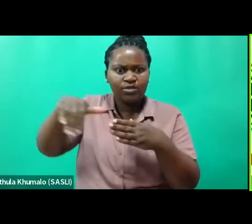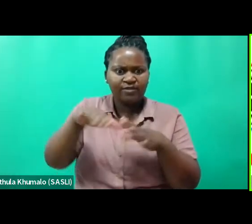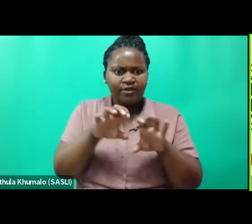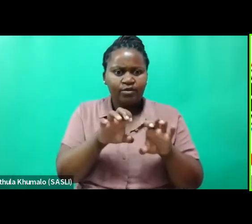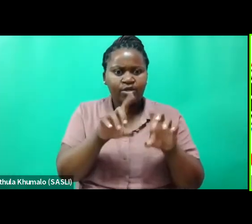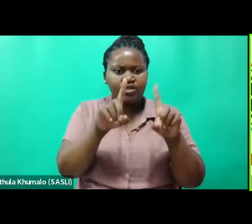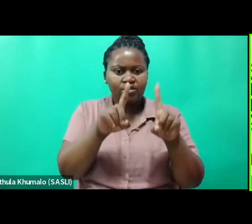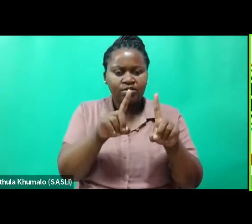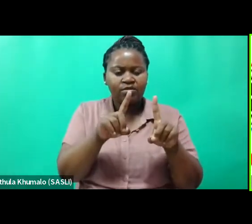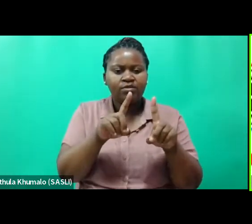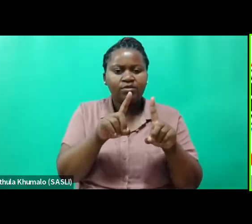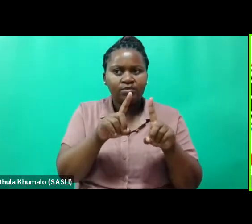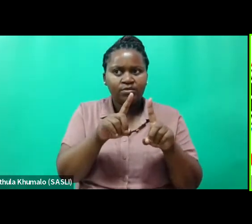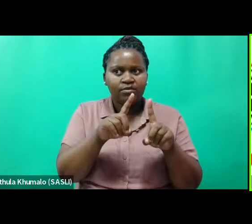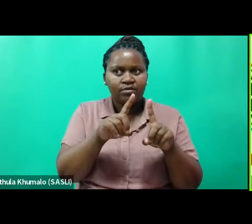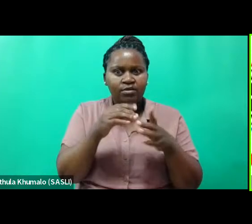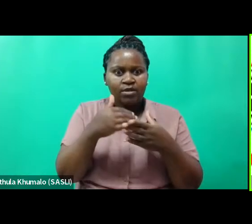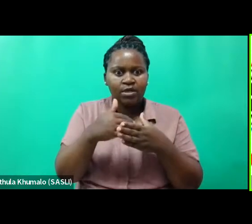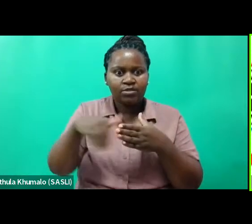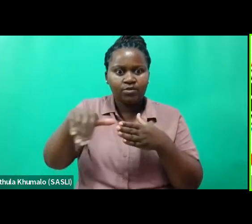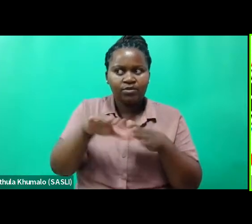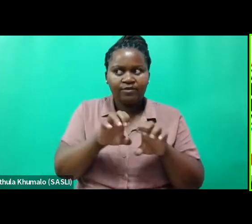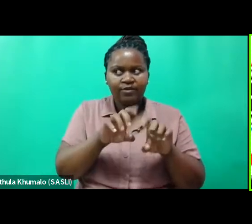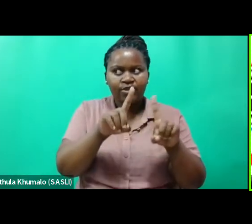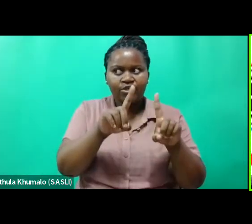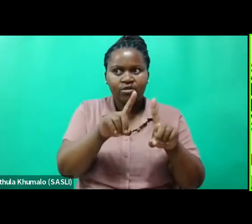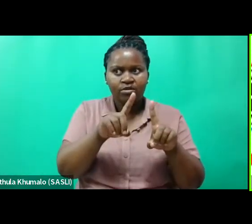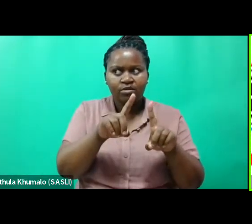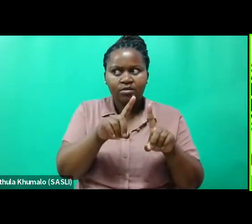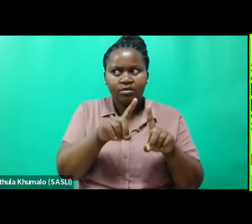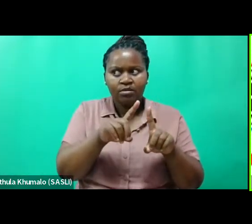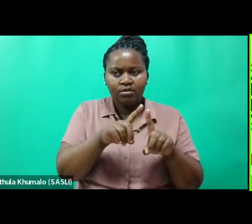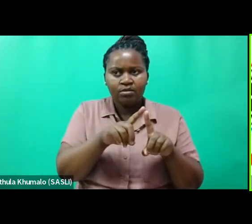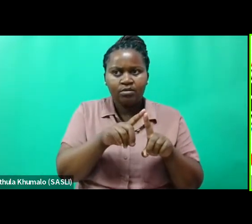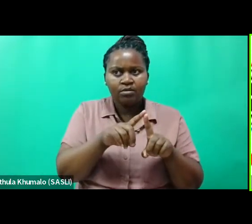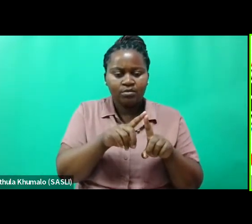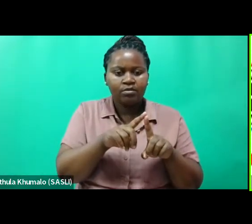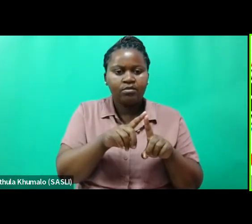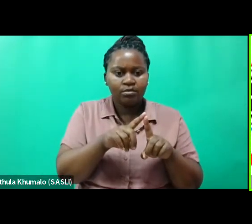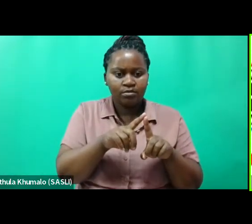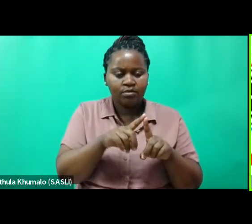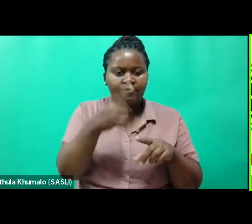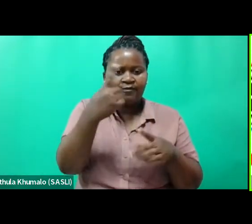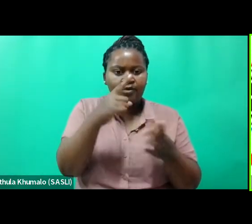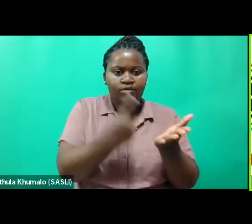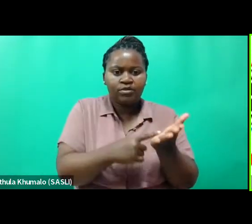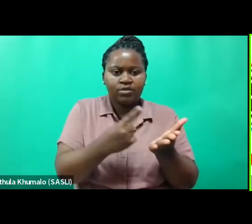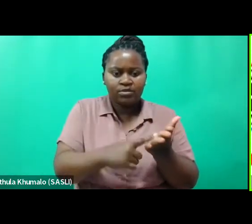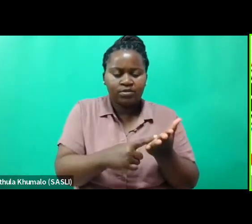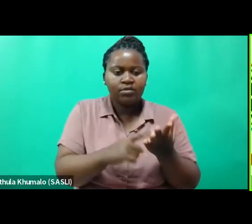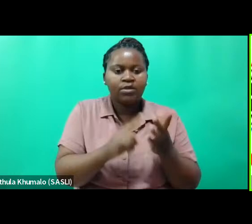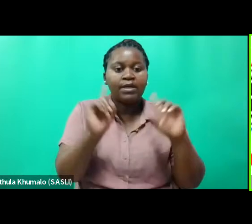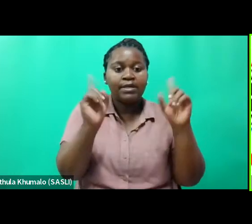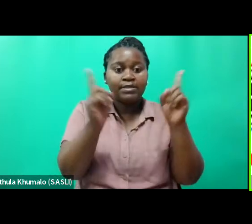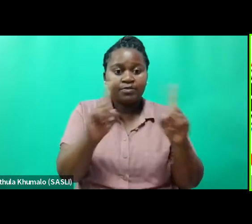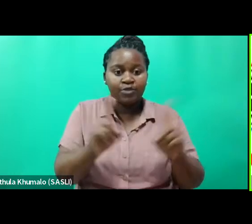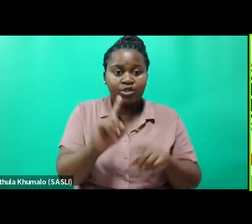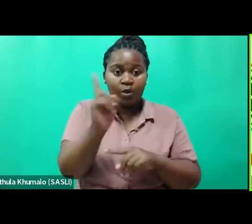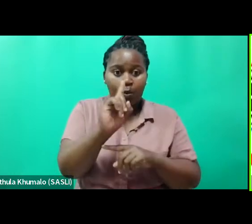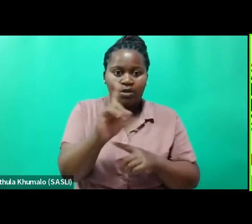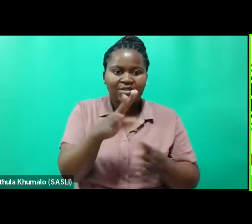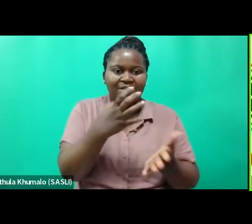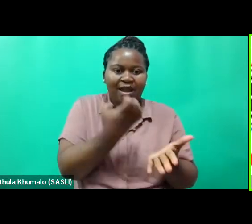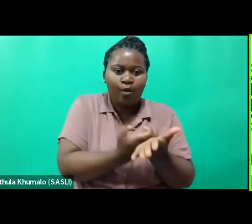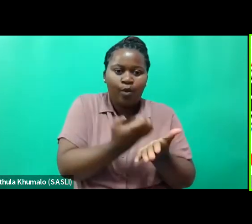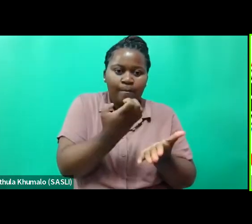I'll just mention them, and yes, we can have some discussion. Special equipment to students